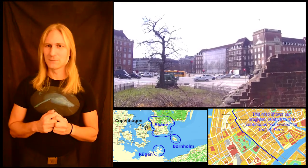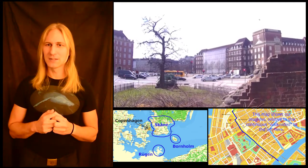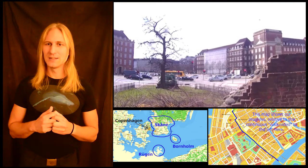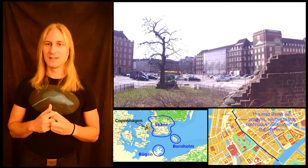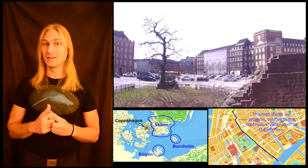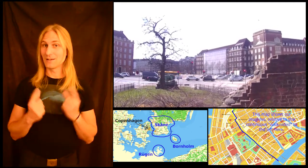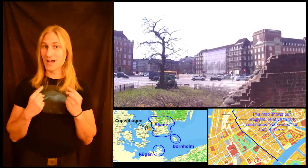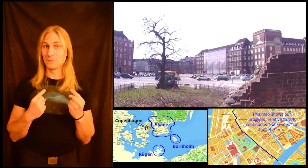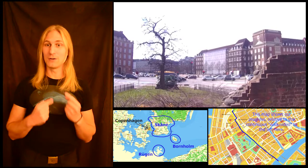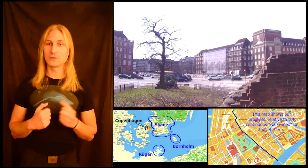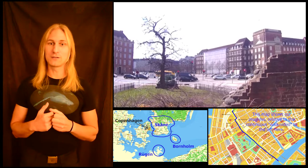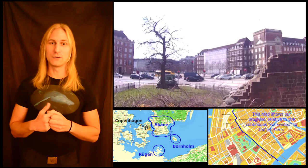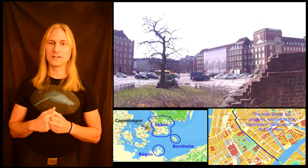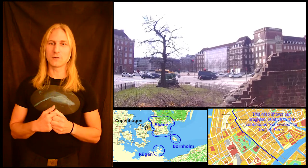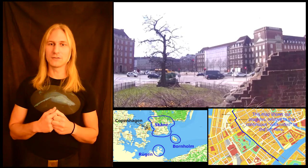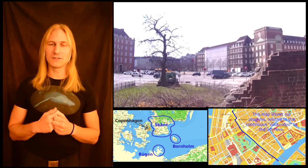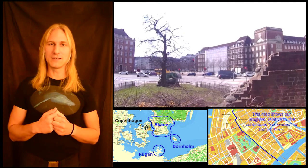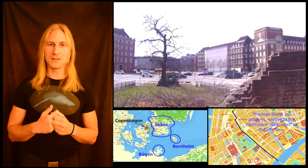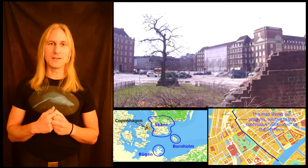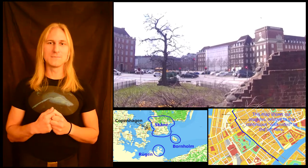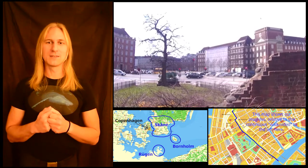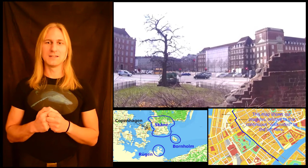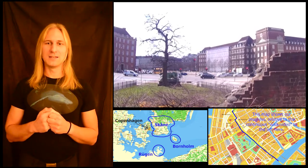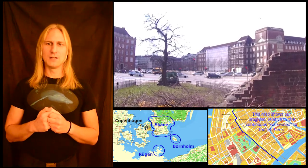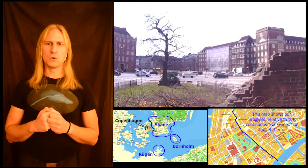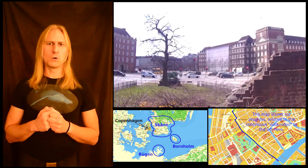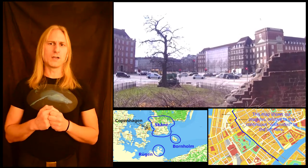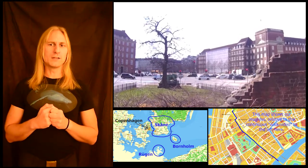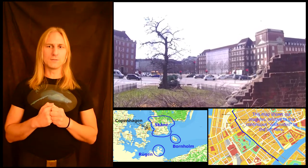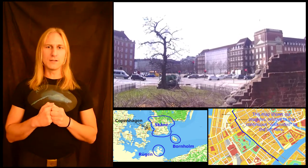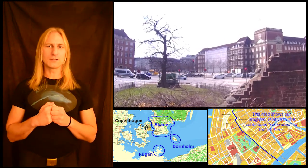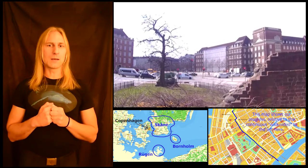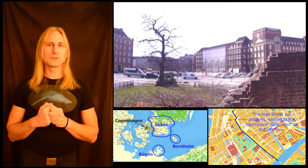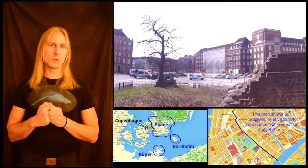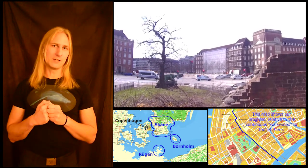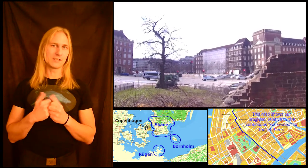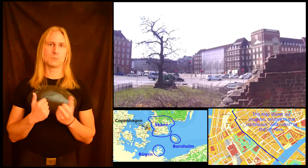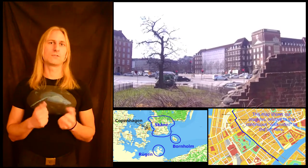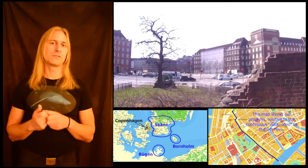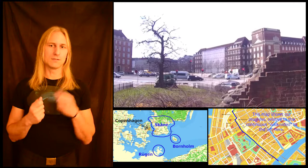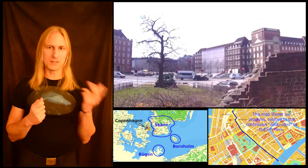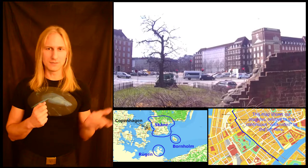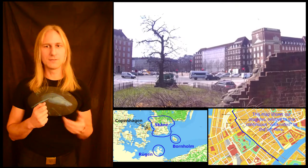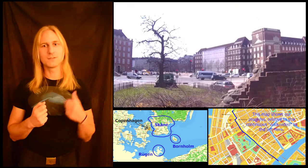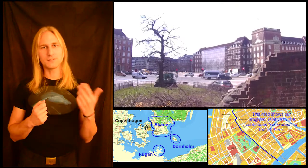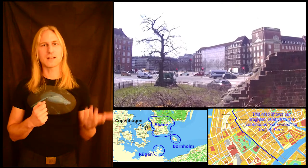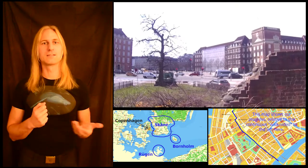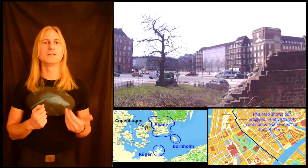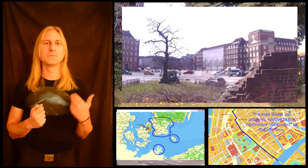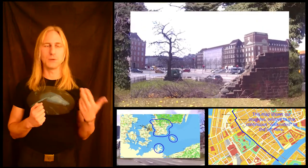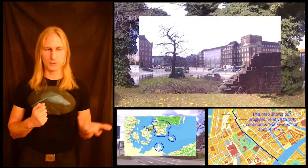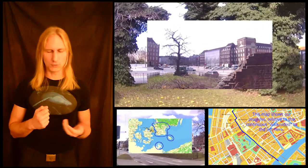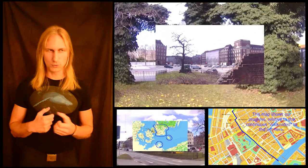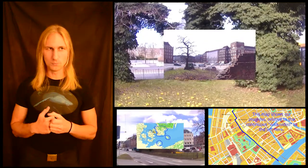thing, and I'm very grateful that I wasn't here then, or any of the other times Copenhagen was invaded,